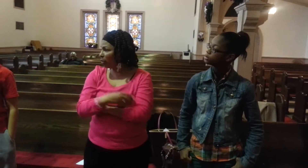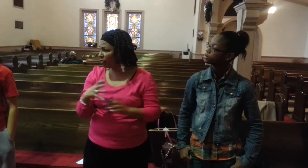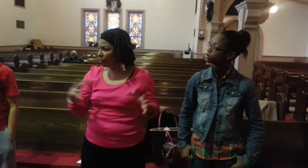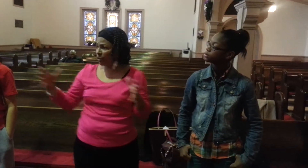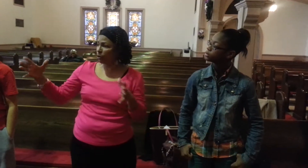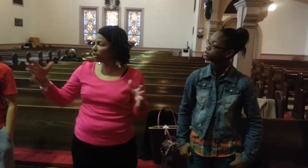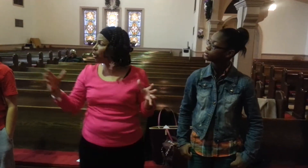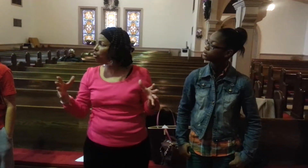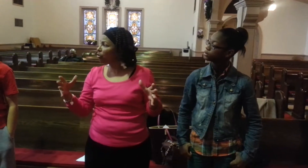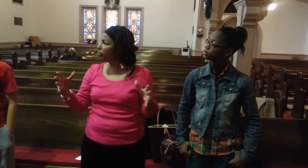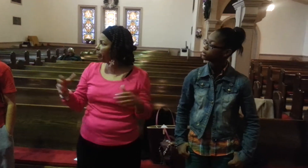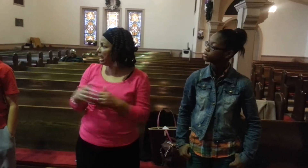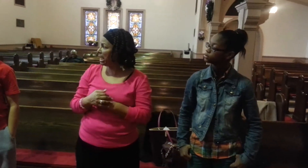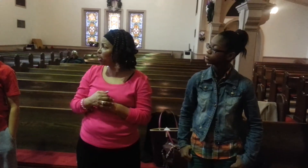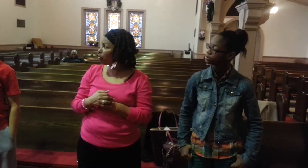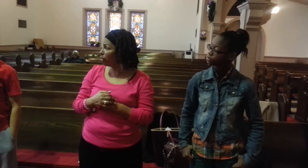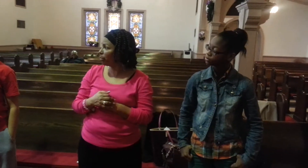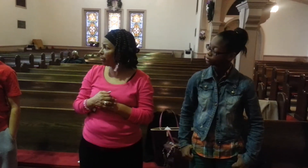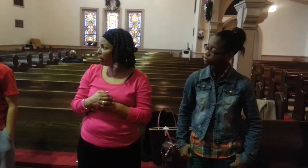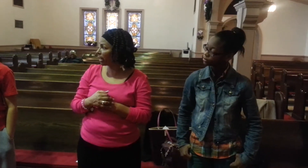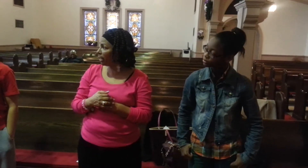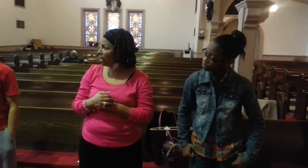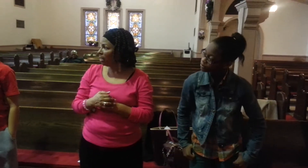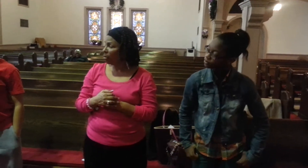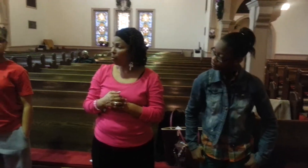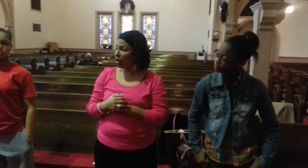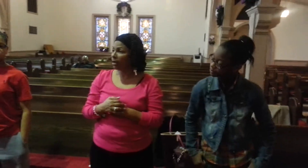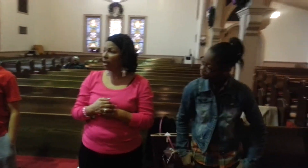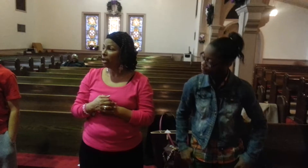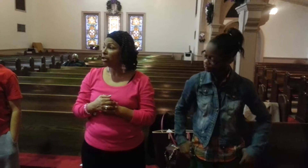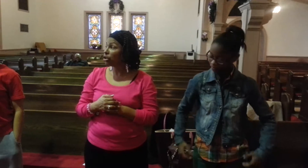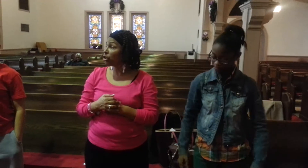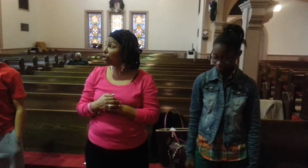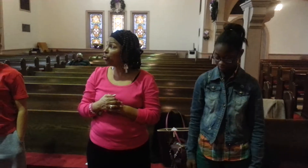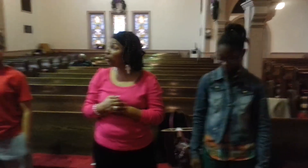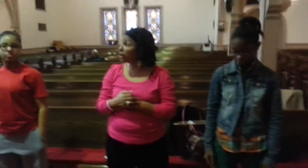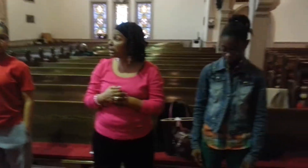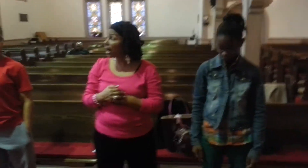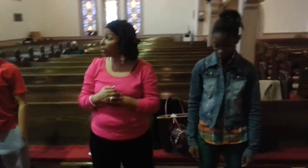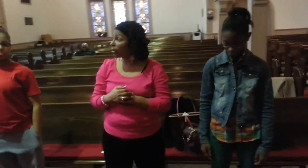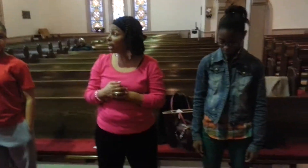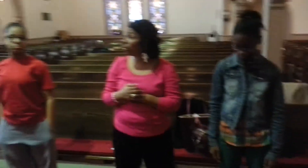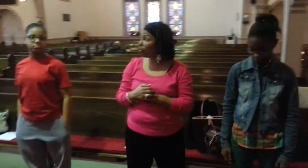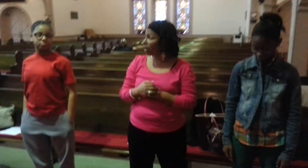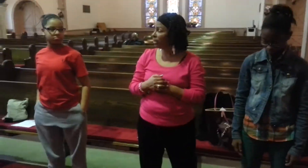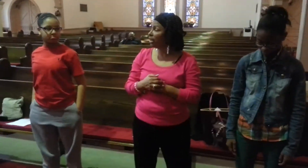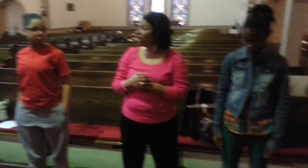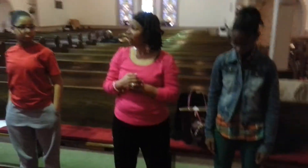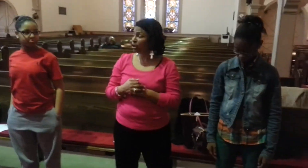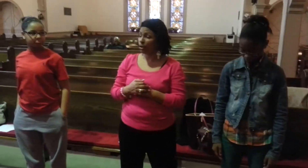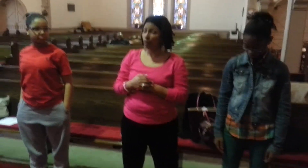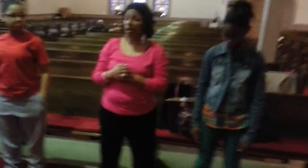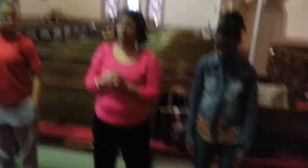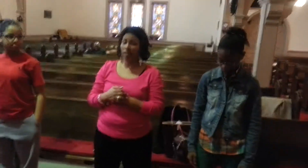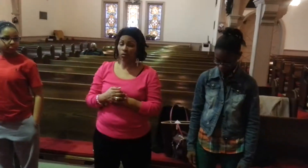to feel this whole group be in a group. Okay? 1, 2. We're going to God. Okay? 1, 2.